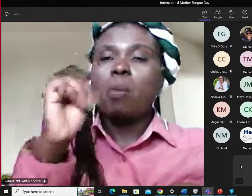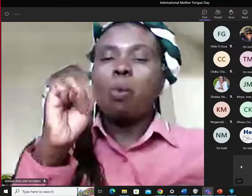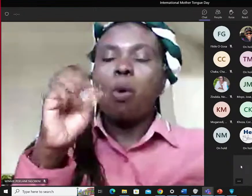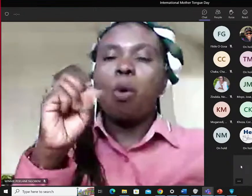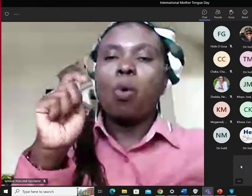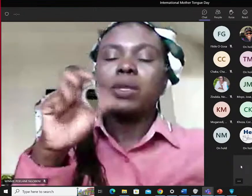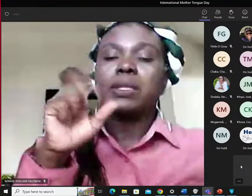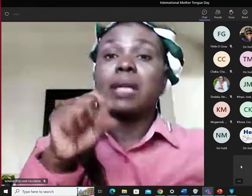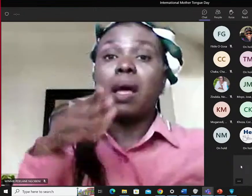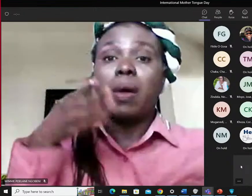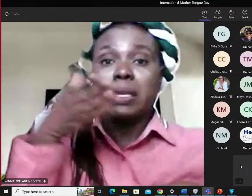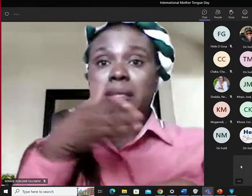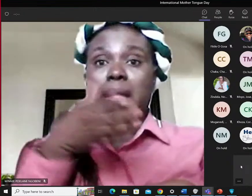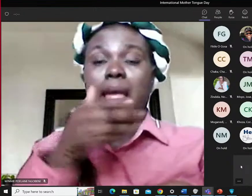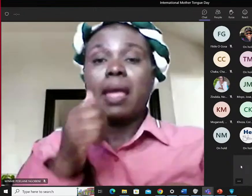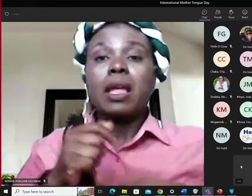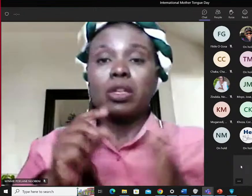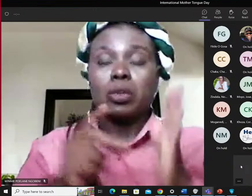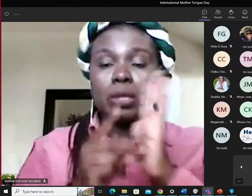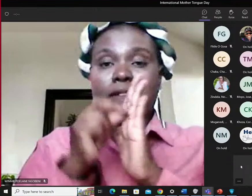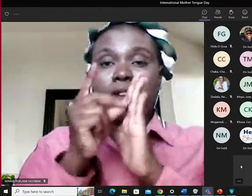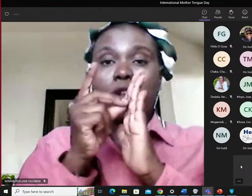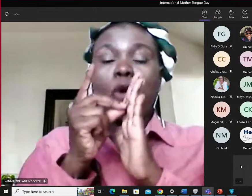We developed a